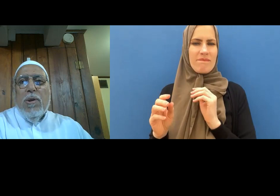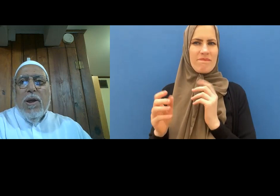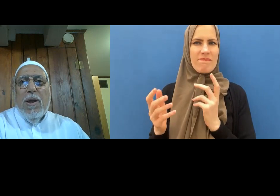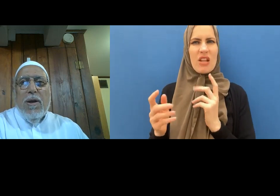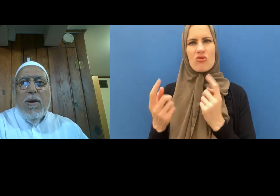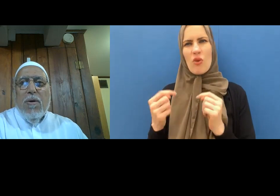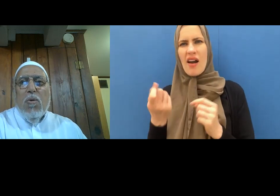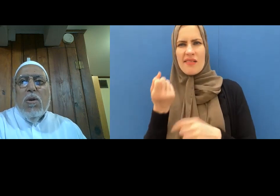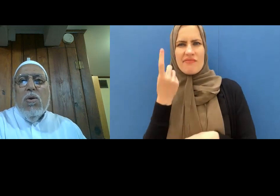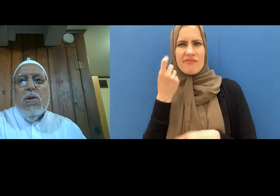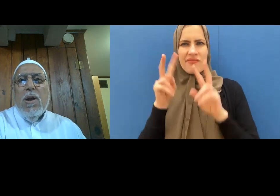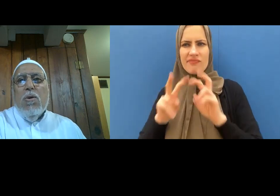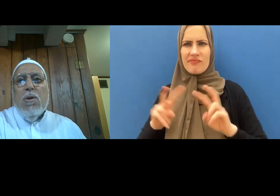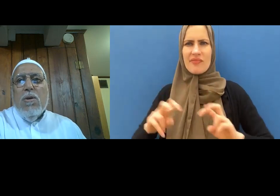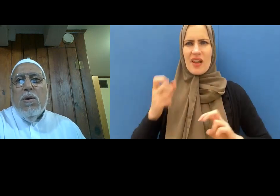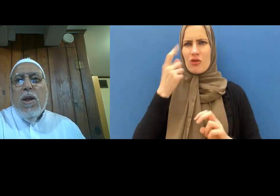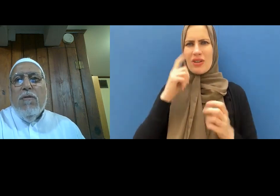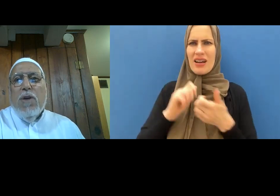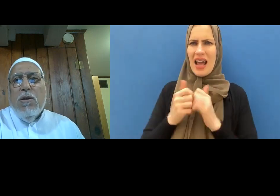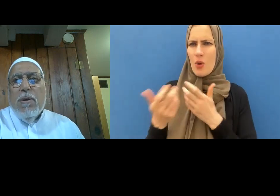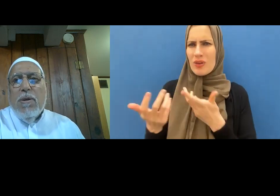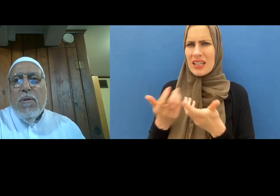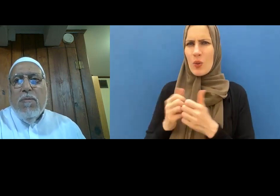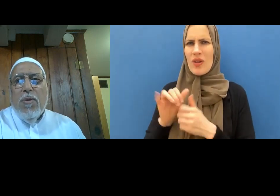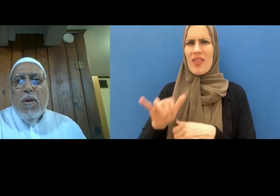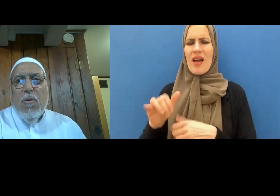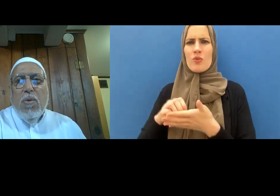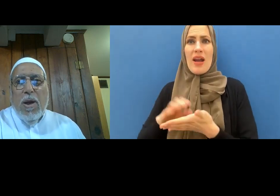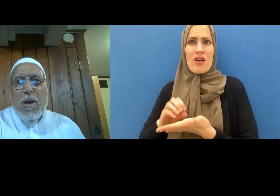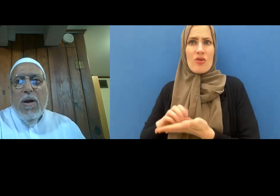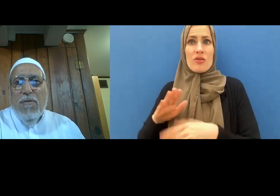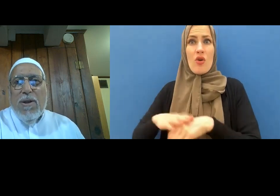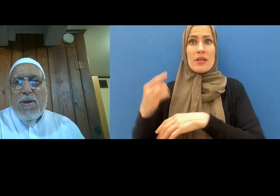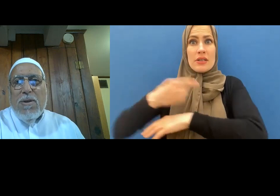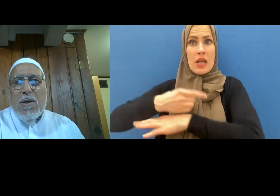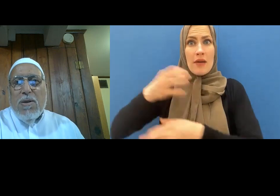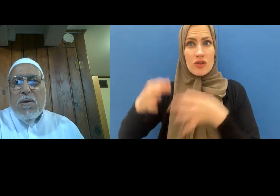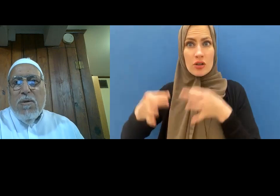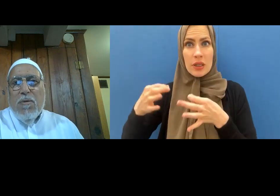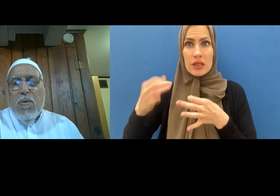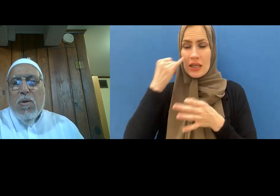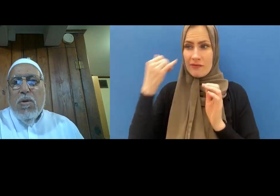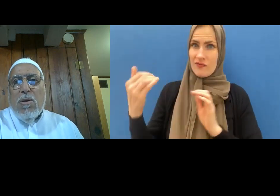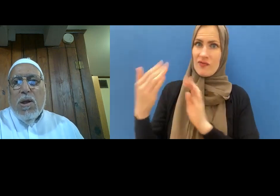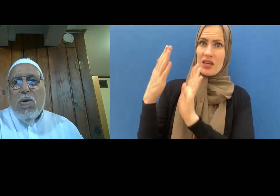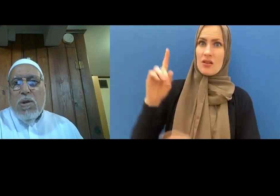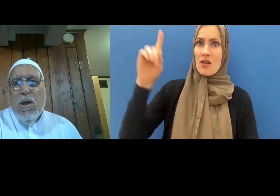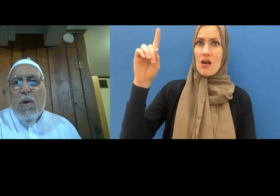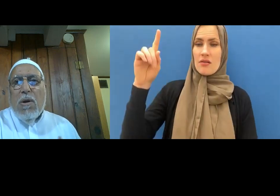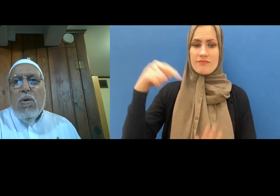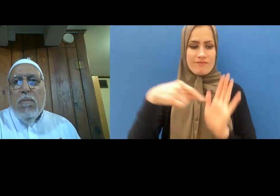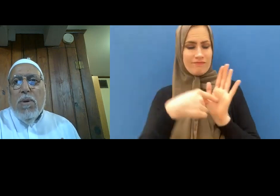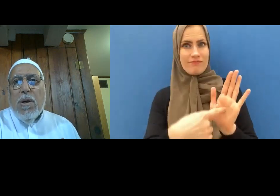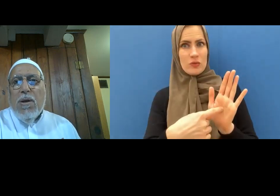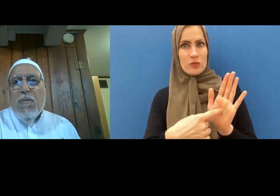do we deal with those records on the Day of Judgment. When Allah faces us with those records in